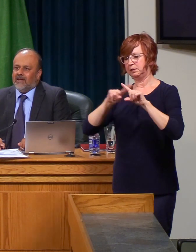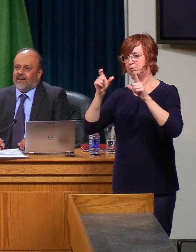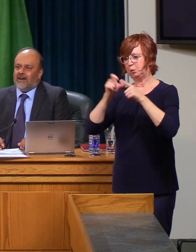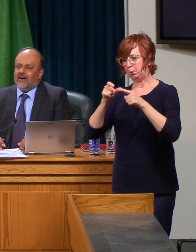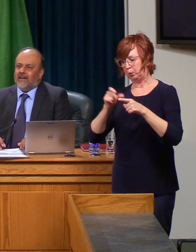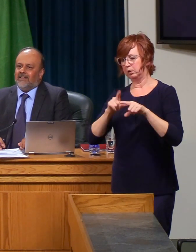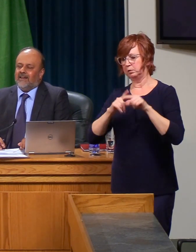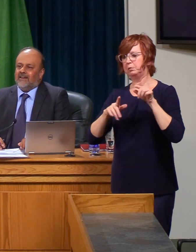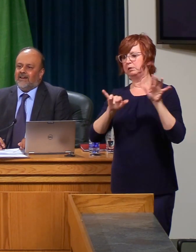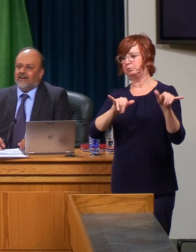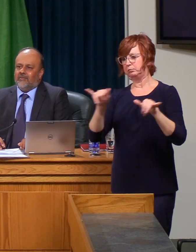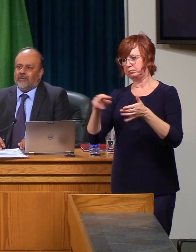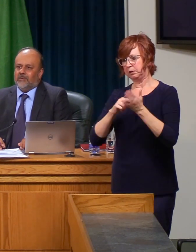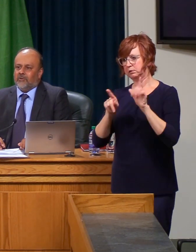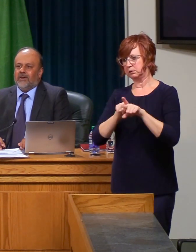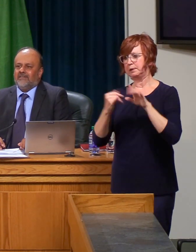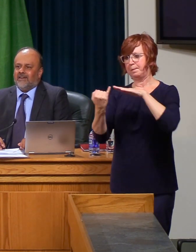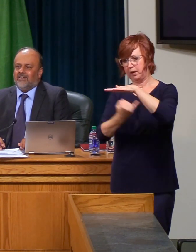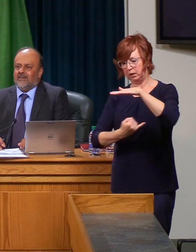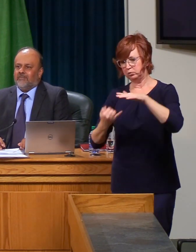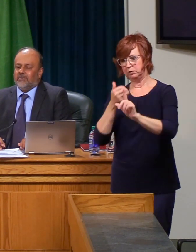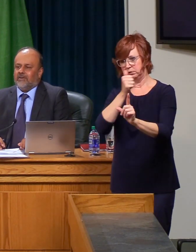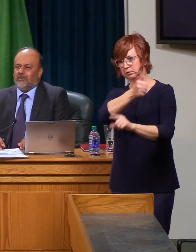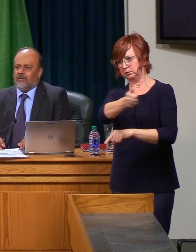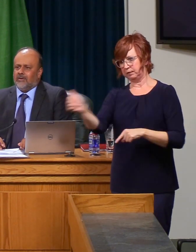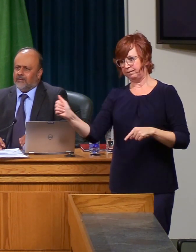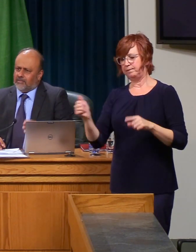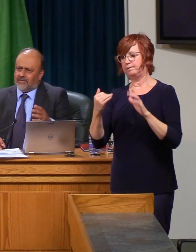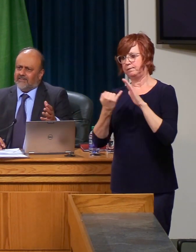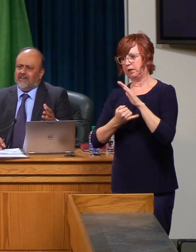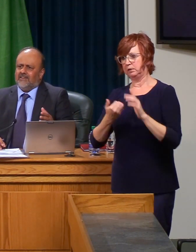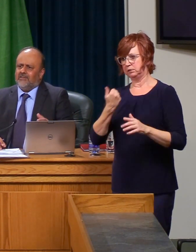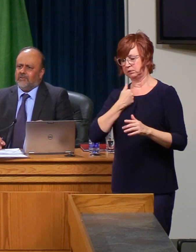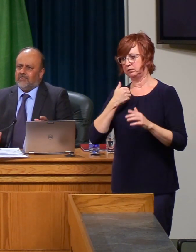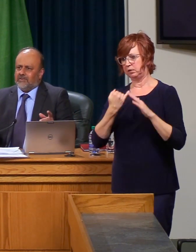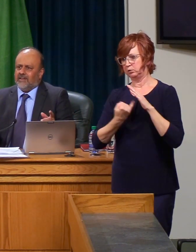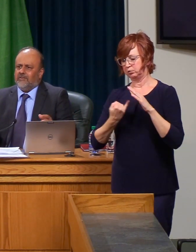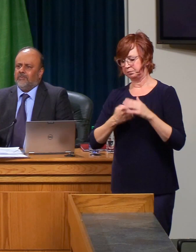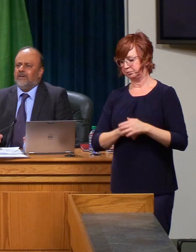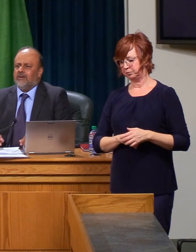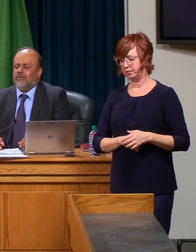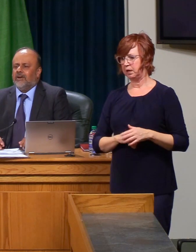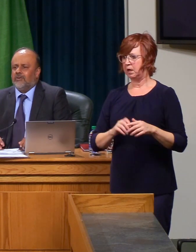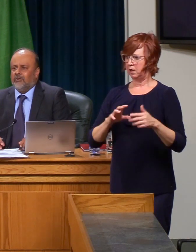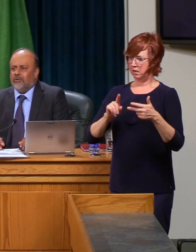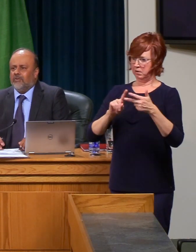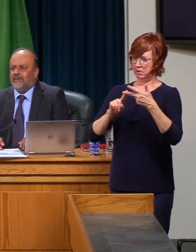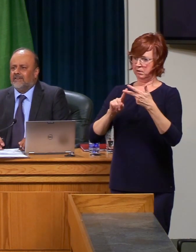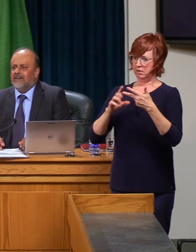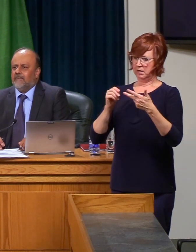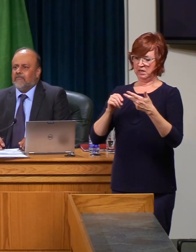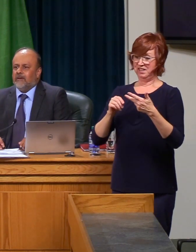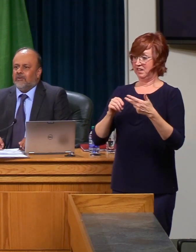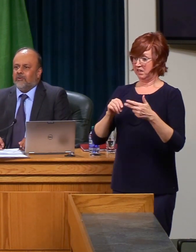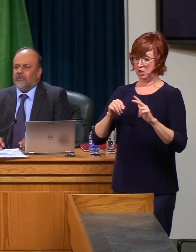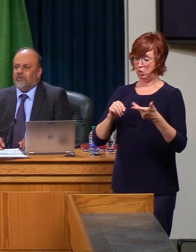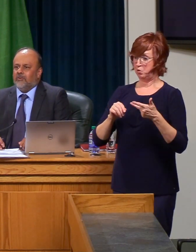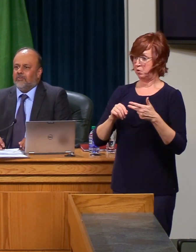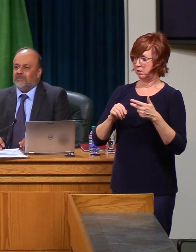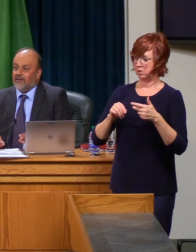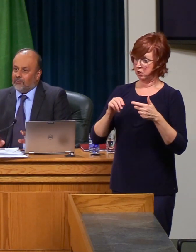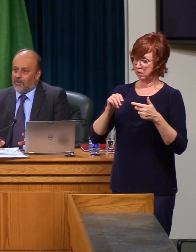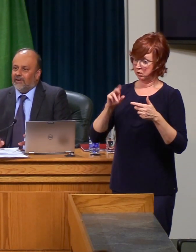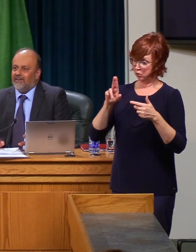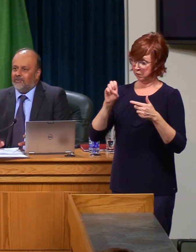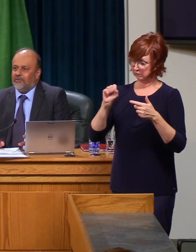term. And then from the U.S. and other destinations which are perceived to be quote-unquote low risk, you were told